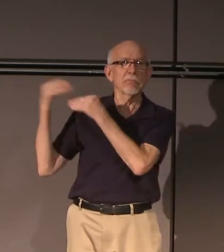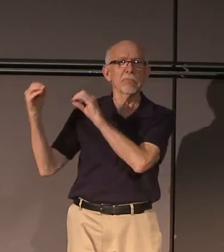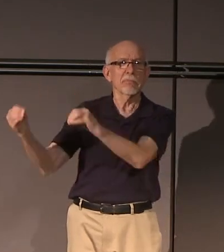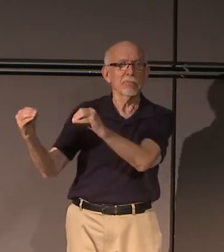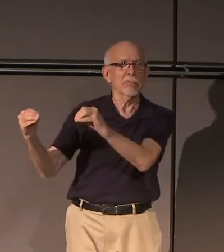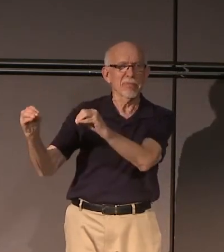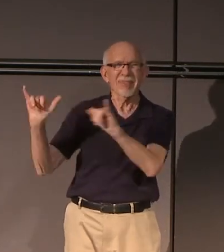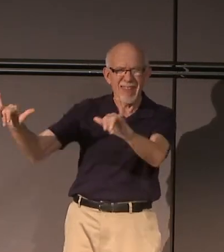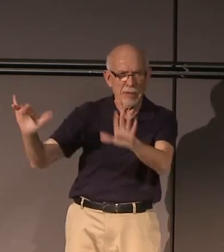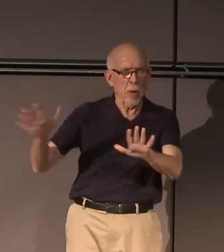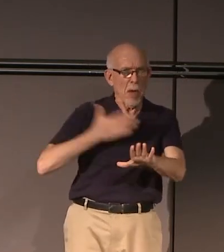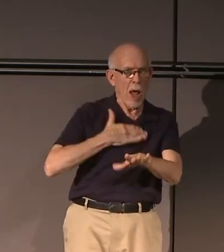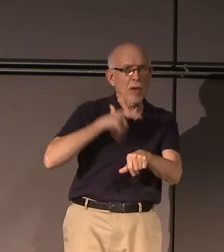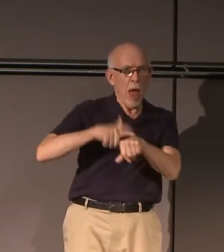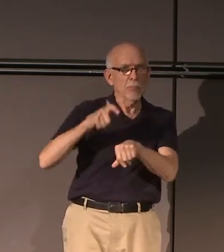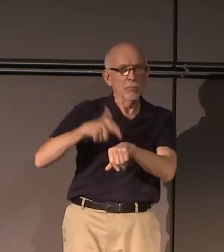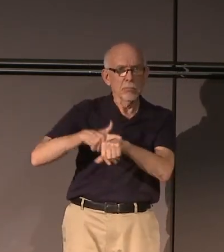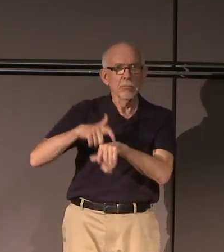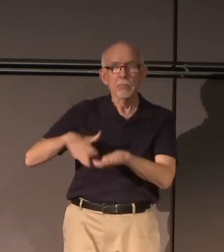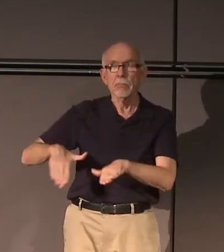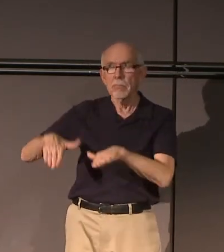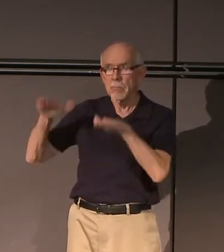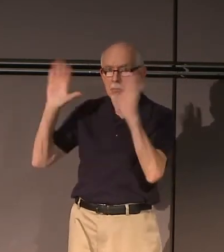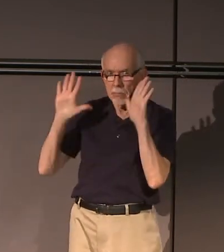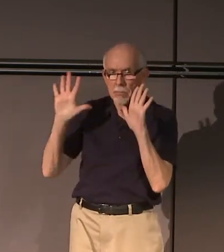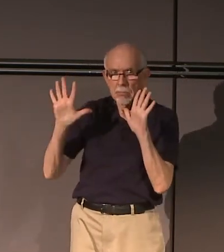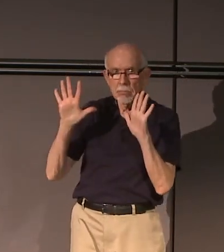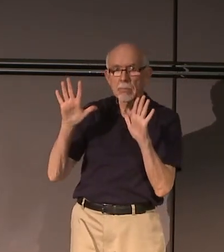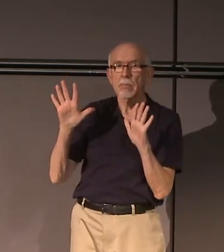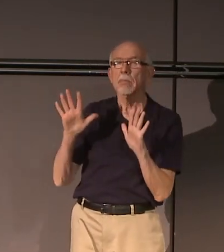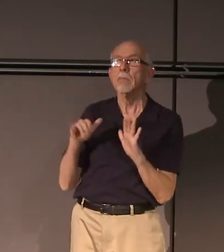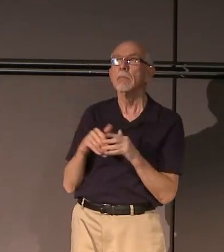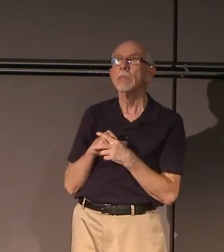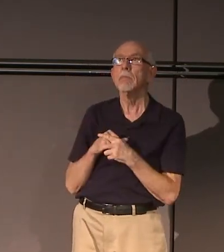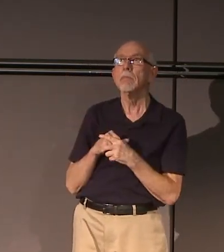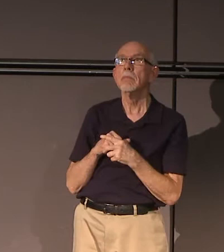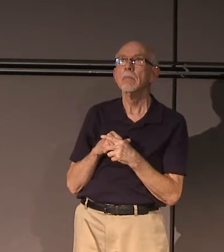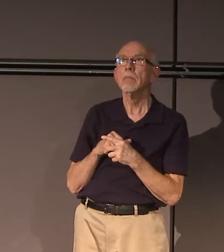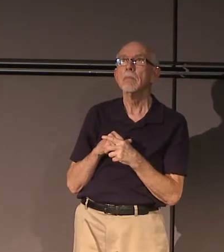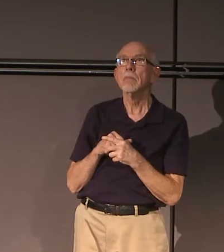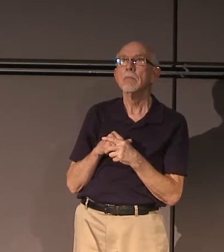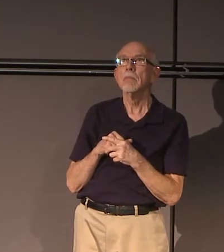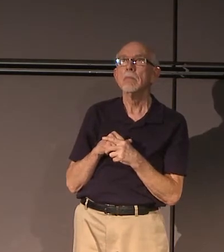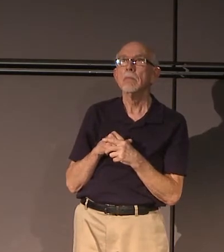and let the moms take care of the kids. And that's pretty much what our life was like.